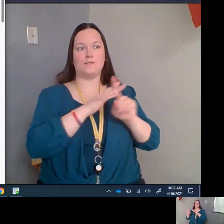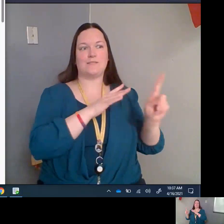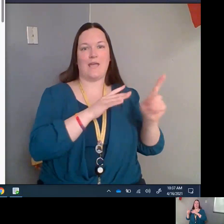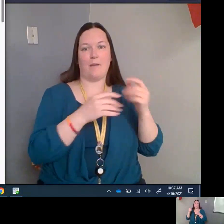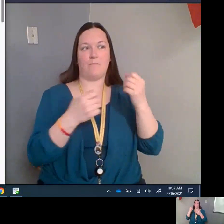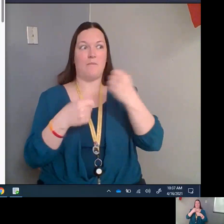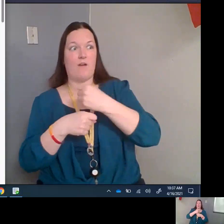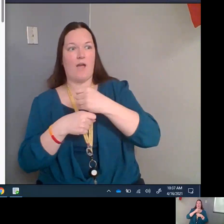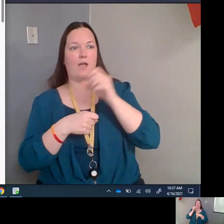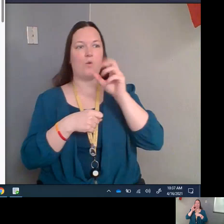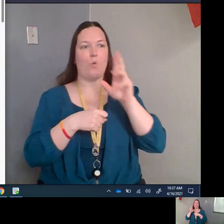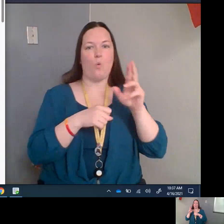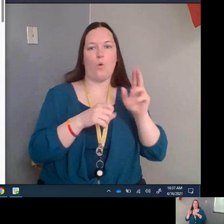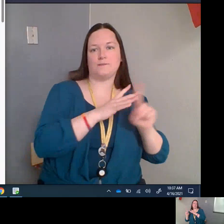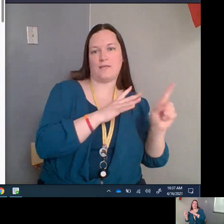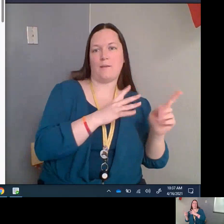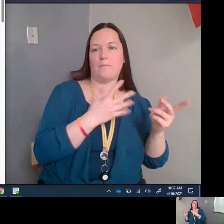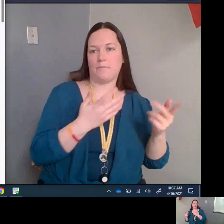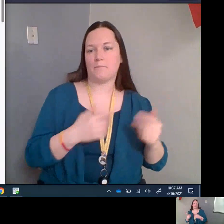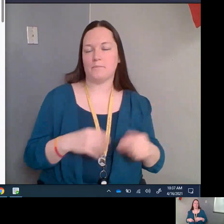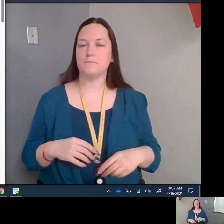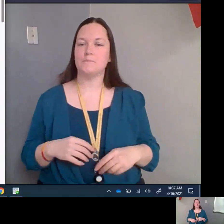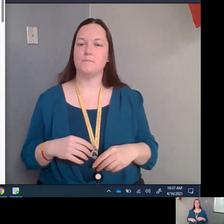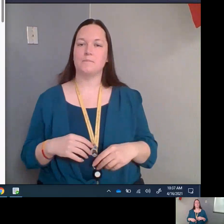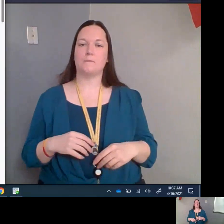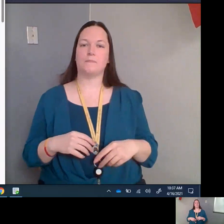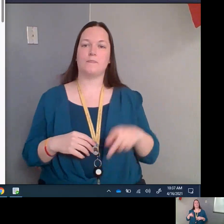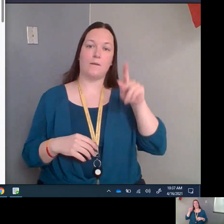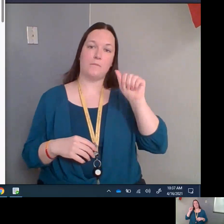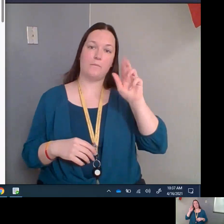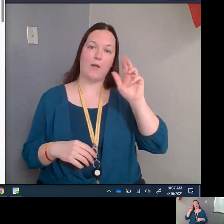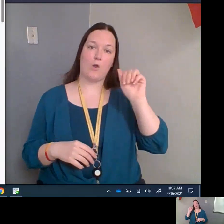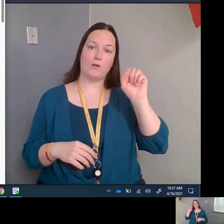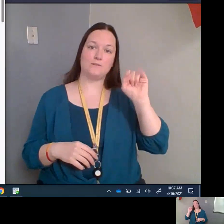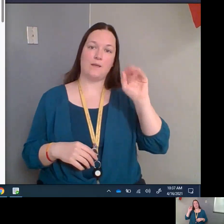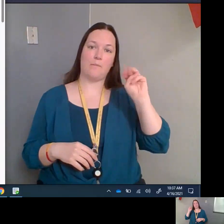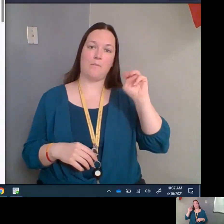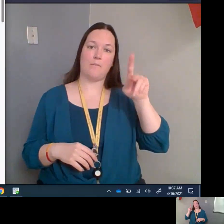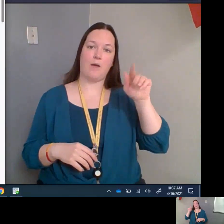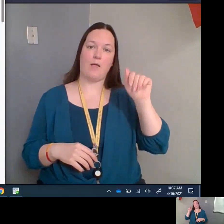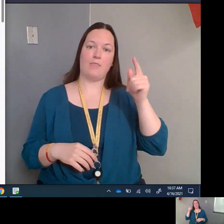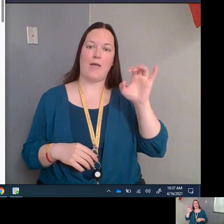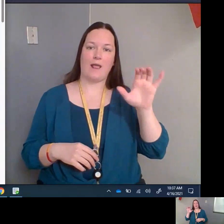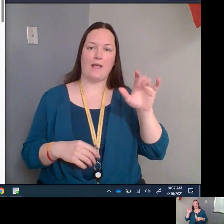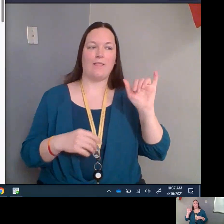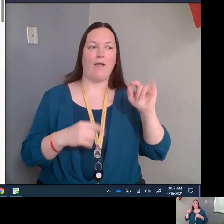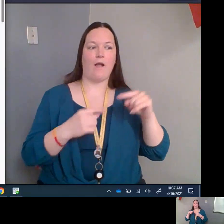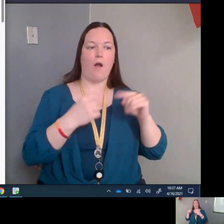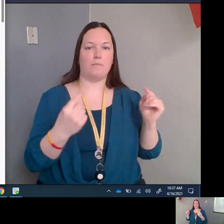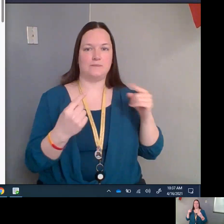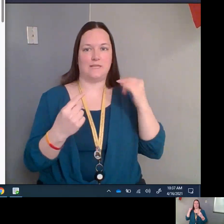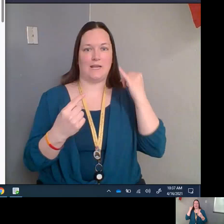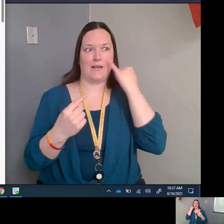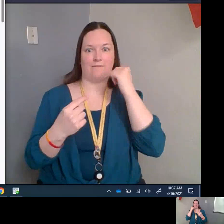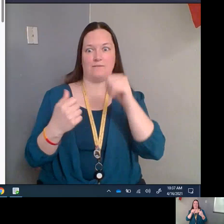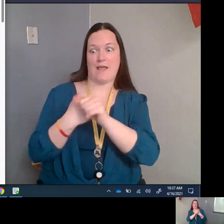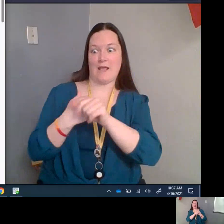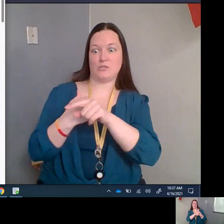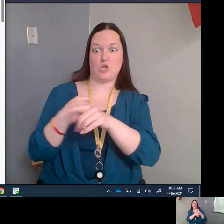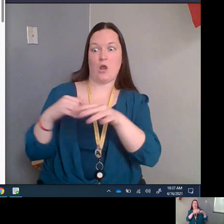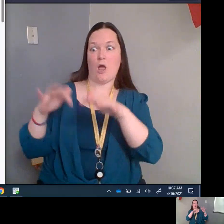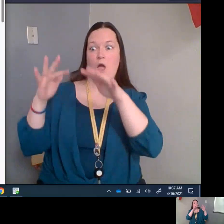threat. The parasympathetic nervous system is the counterbalance to the sympathetic response to danger,